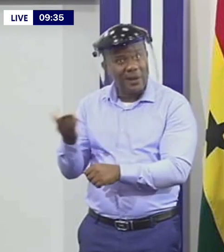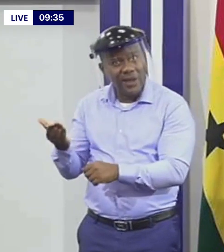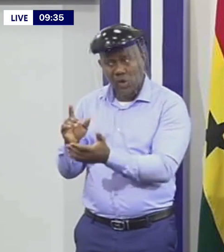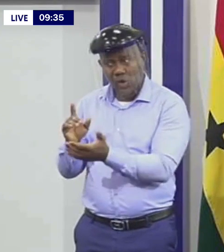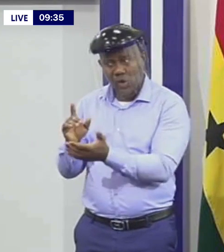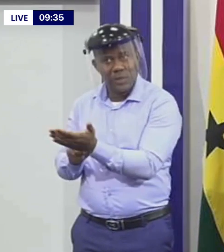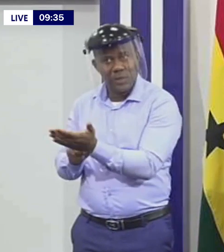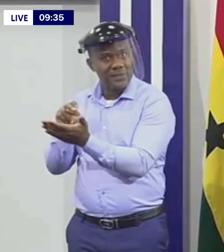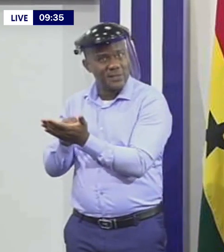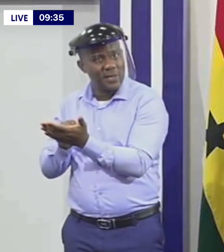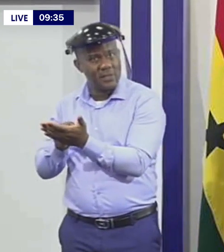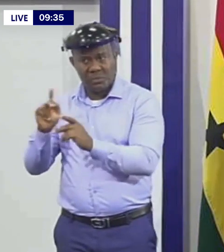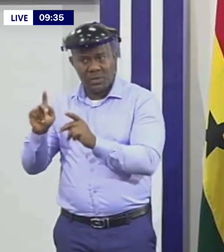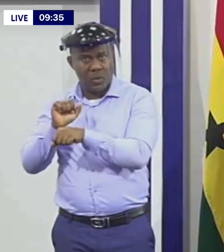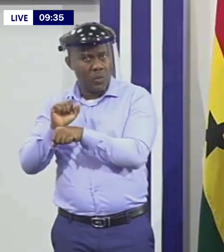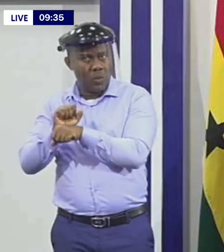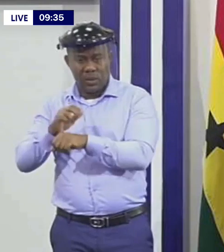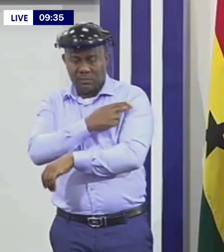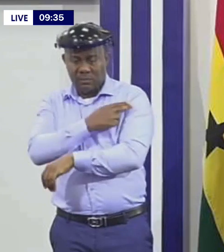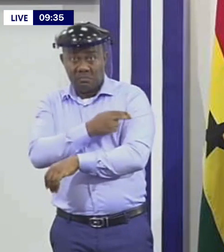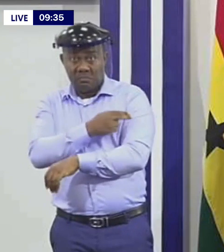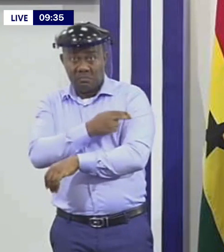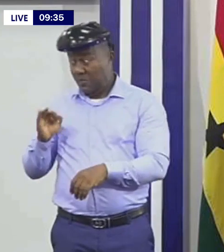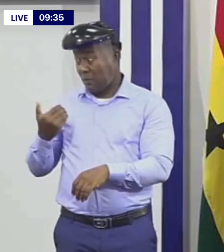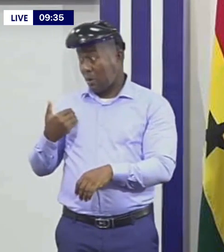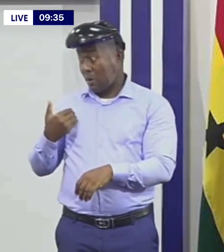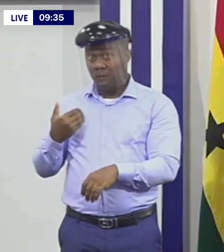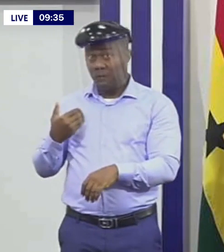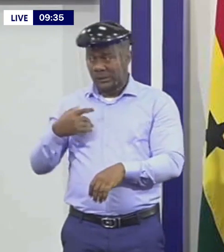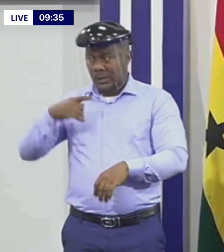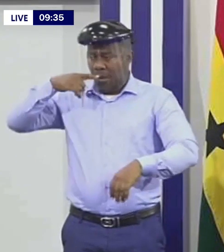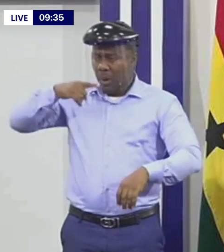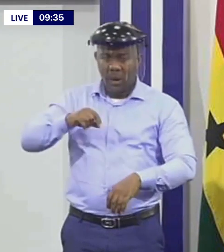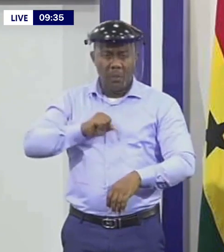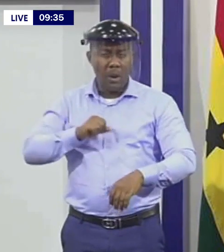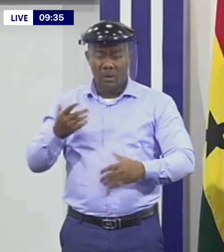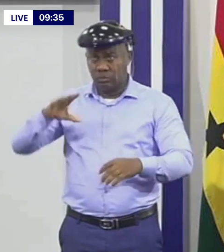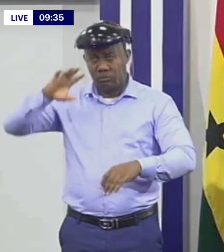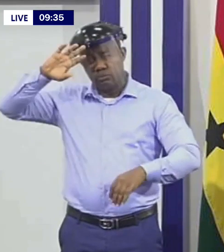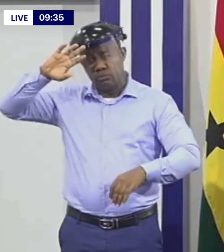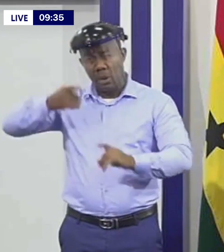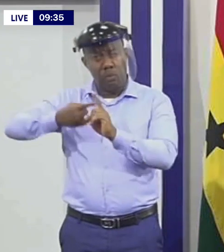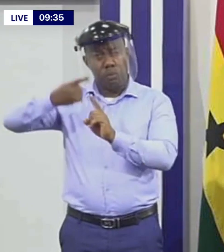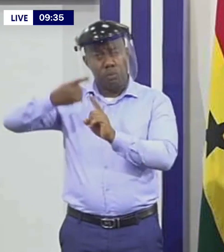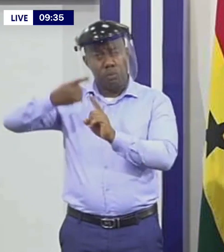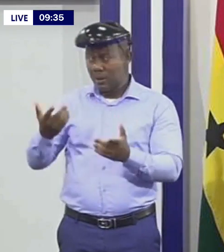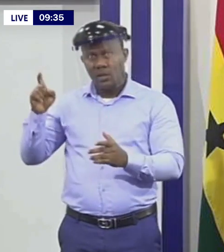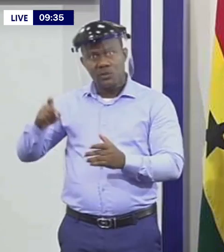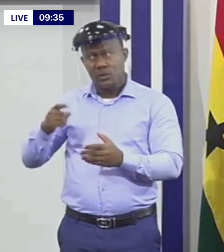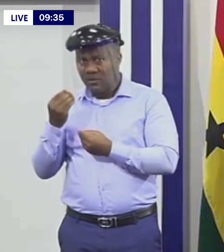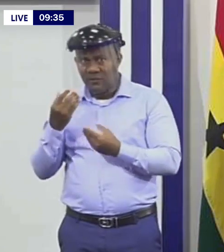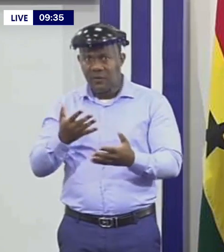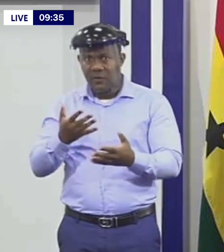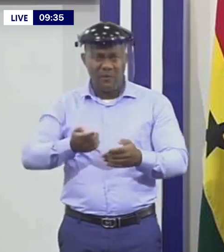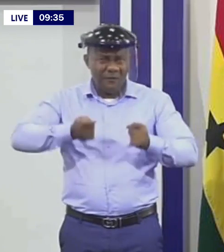themselves. If unfortunately they have any signs and symptoms, they have to report early. Unfortunately, if they develop any condition,